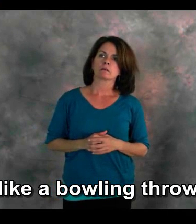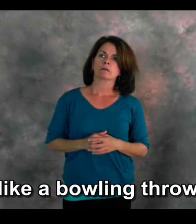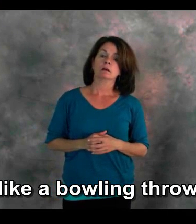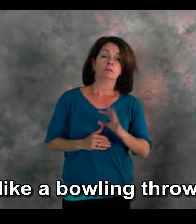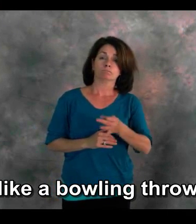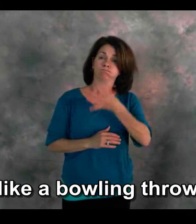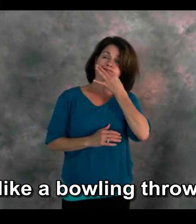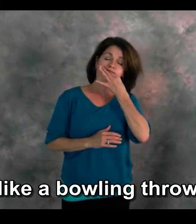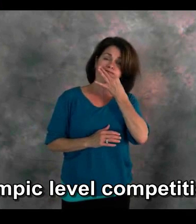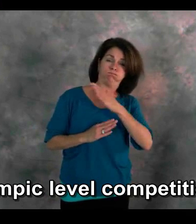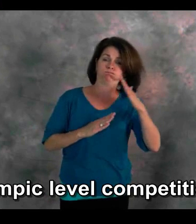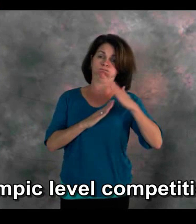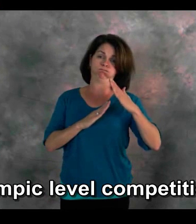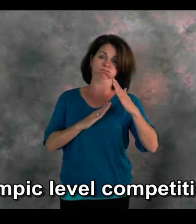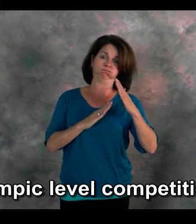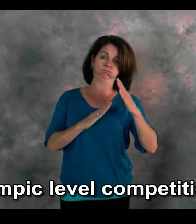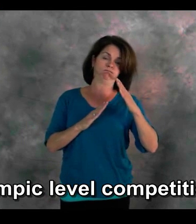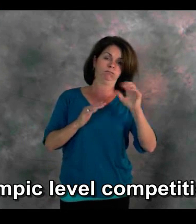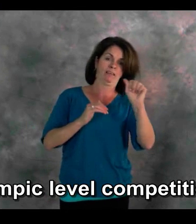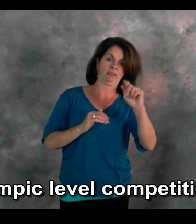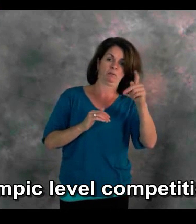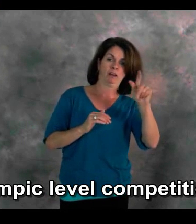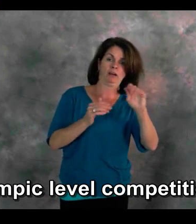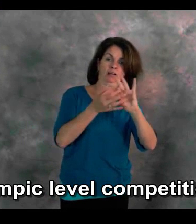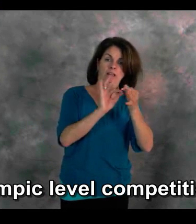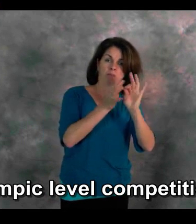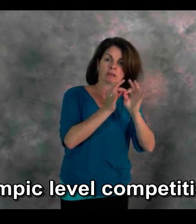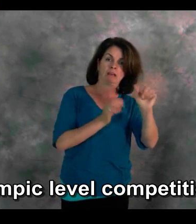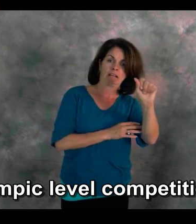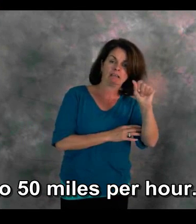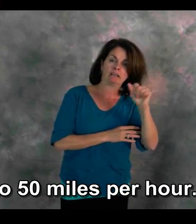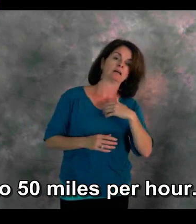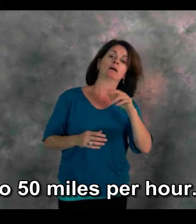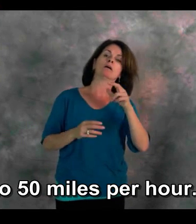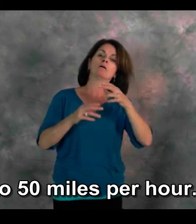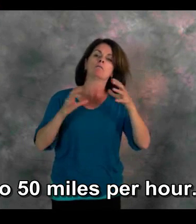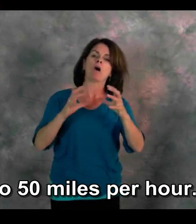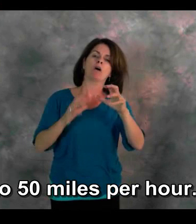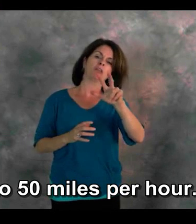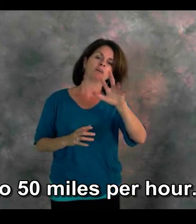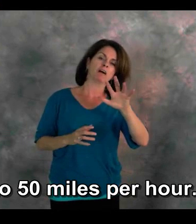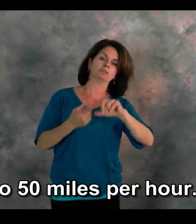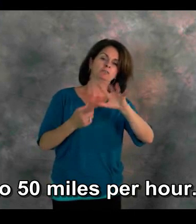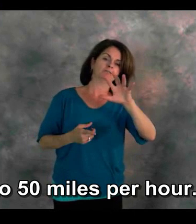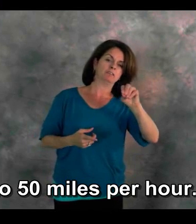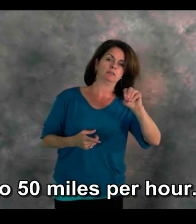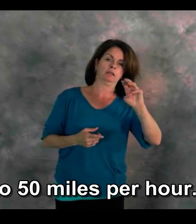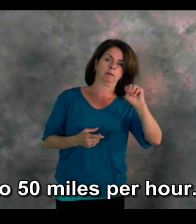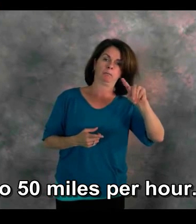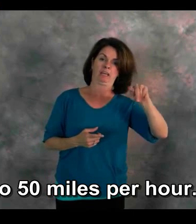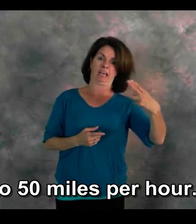And the elite athletes, the Paralympic level competition, the ball's going about 45, 50 miles per